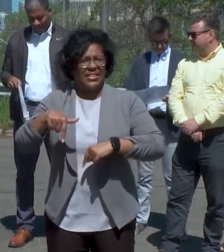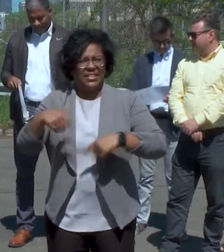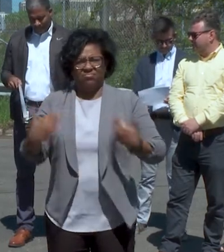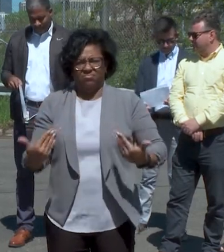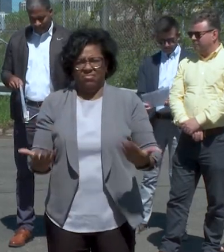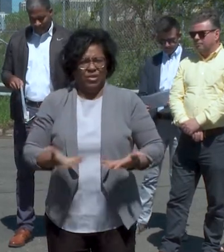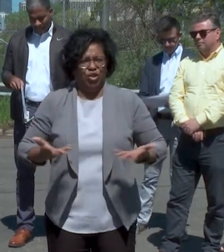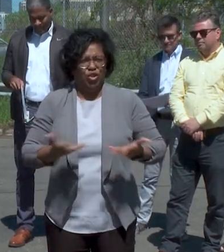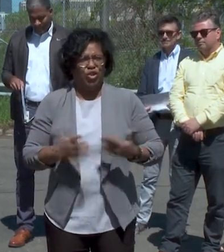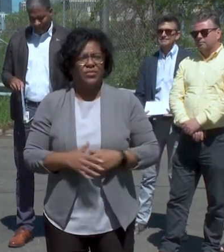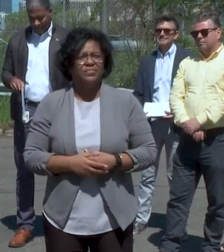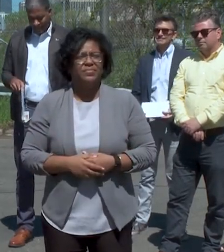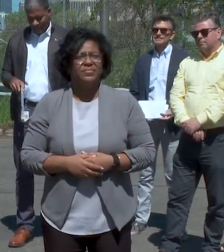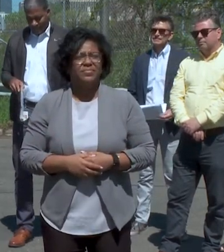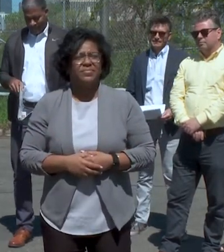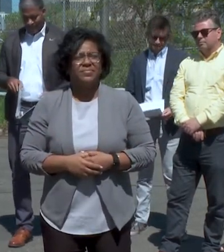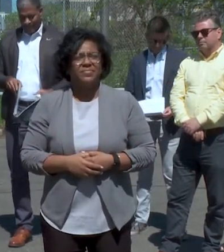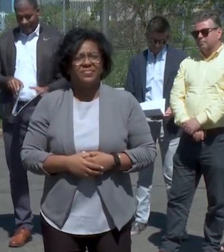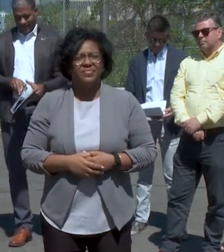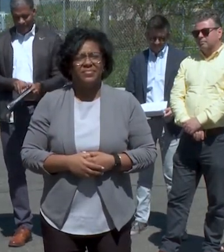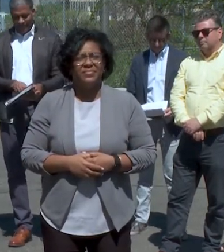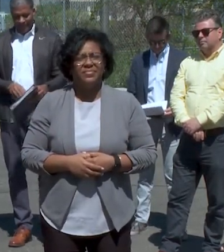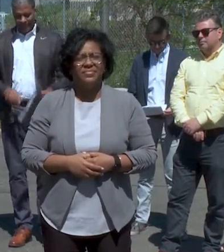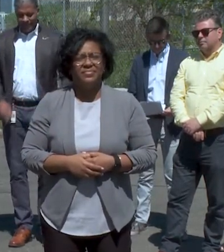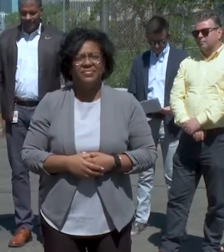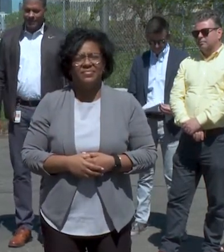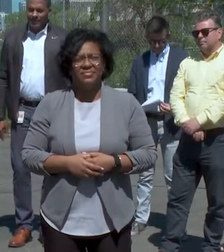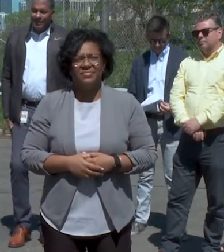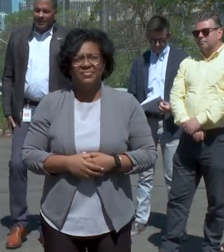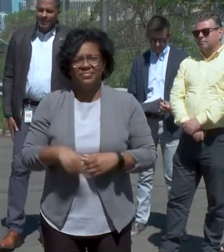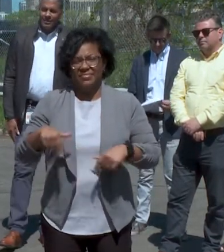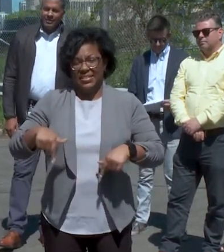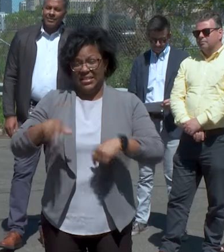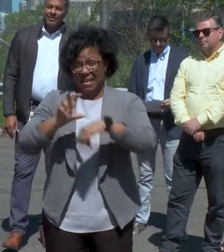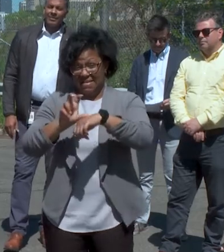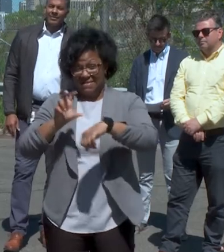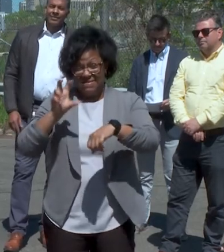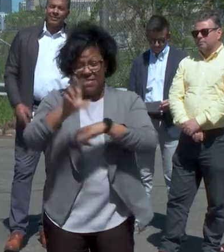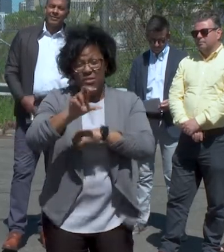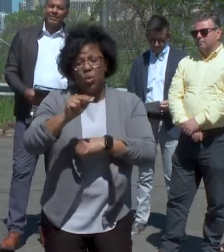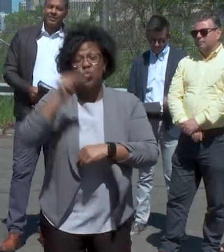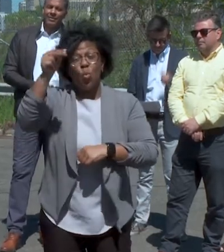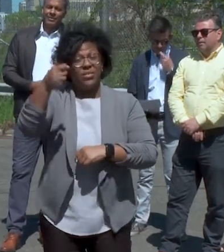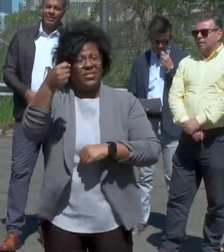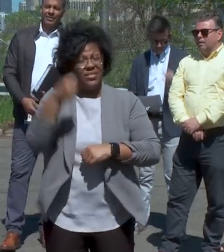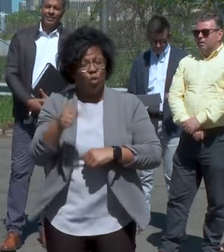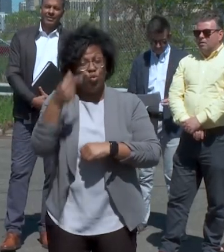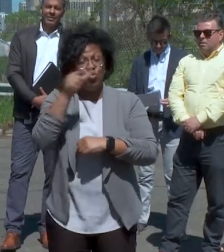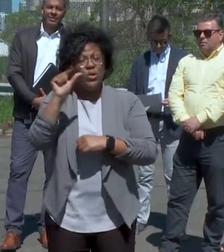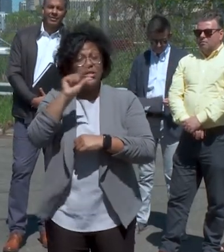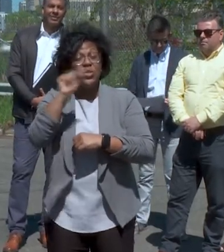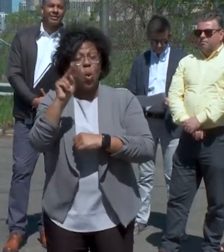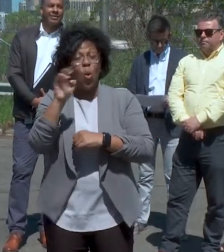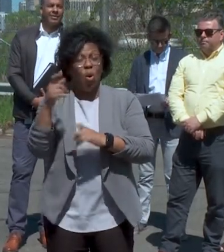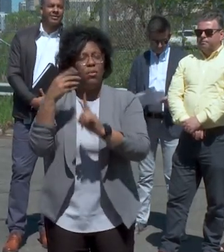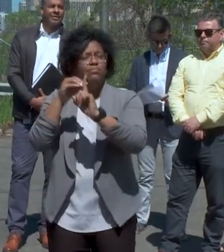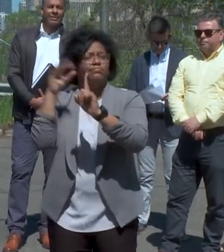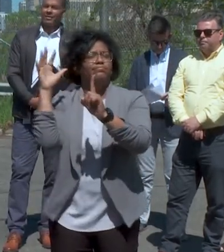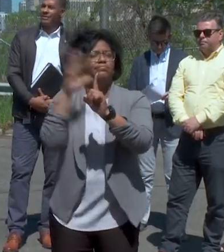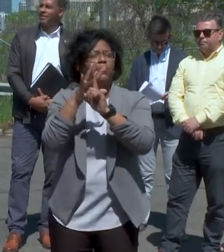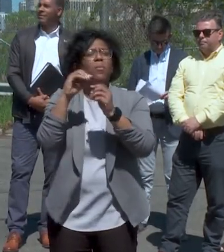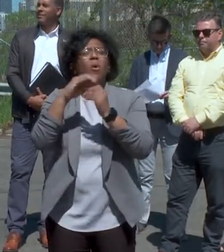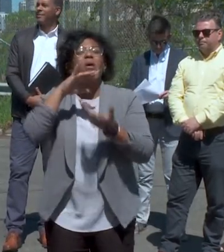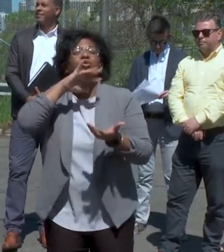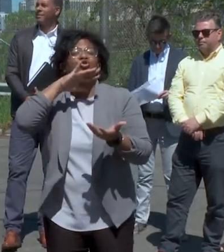collide. Our North and Southside Green Zone are areas where residents are exposed in more pollution,